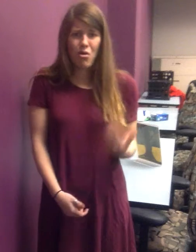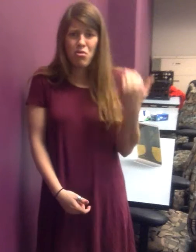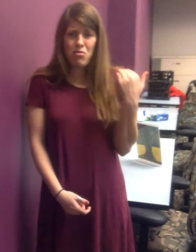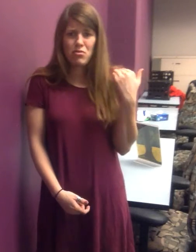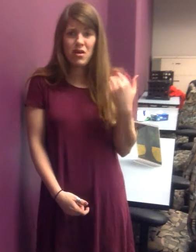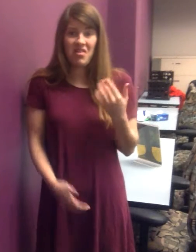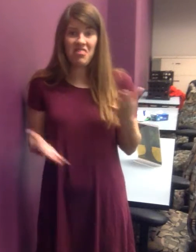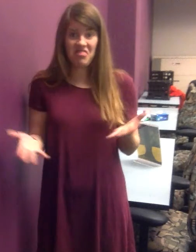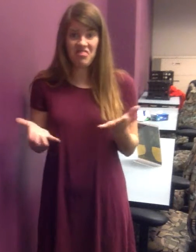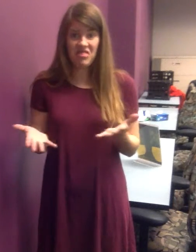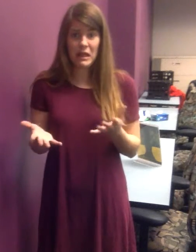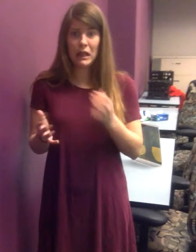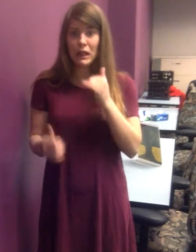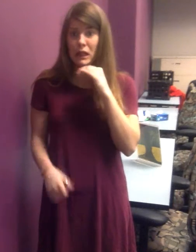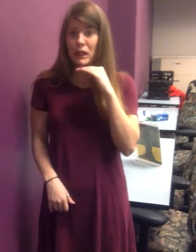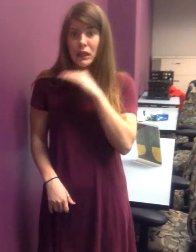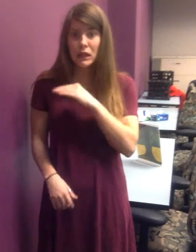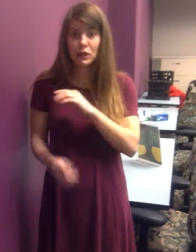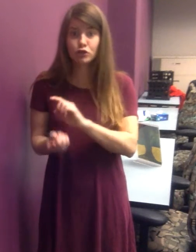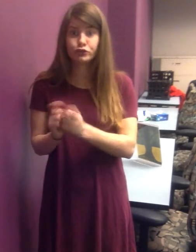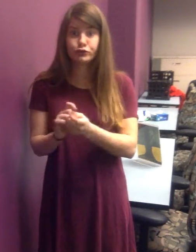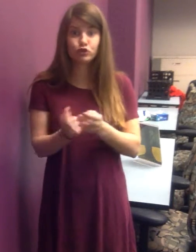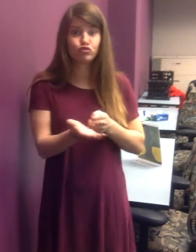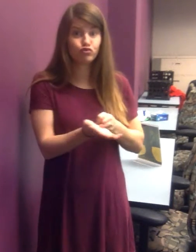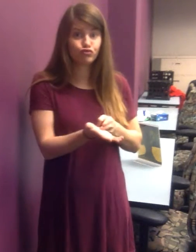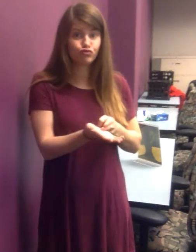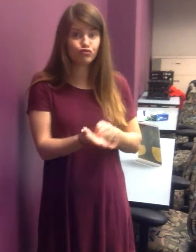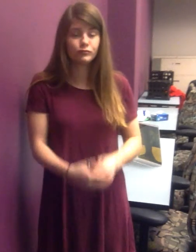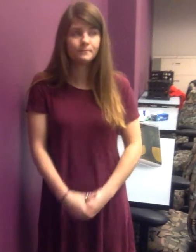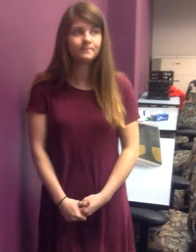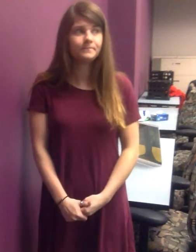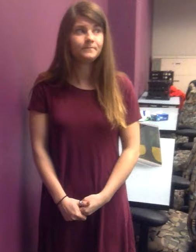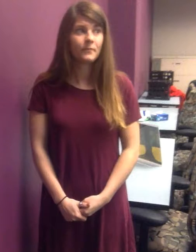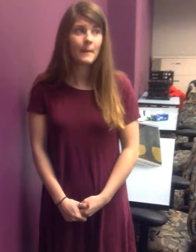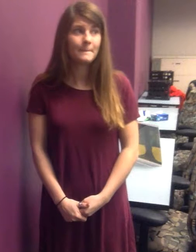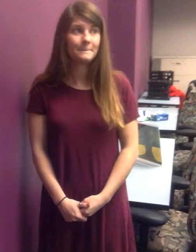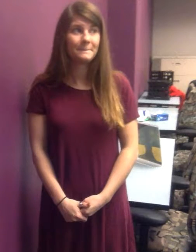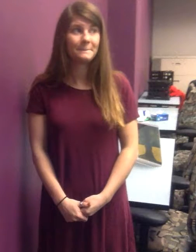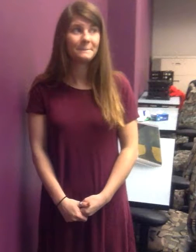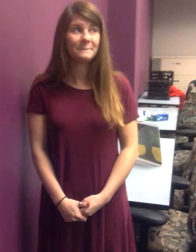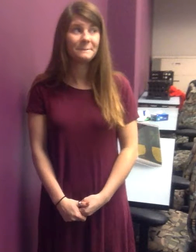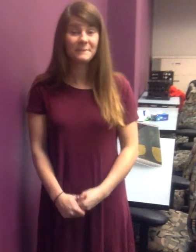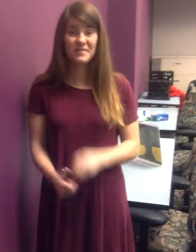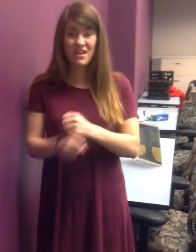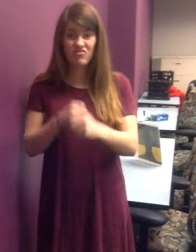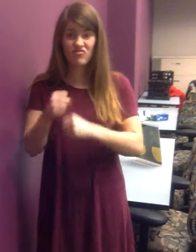You've heard of off the charts. Within less than 50 years, it'll be here. The so-called skeptics. In 2006,